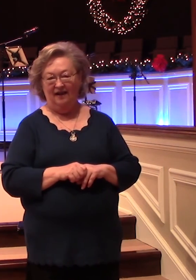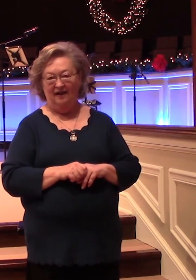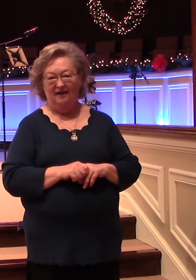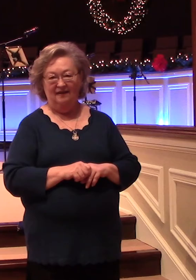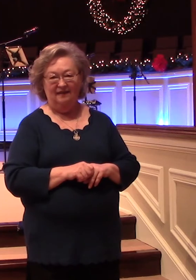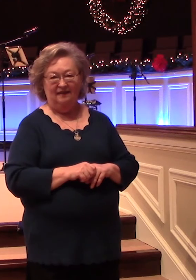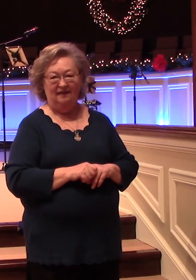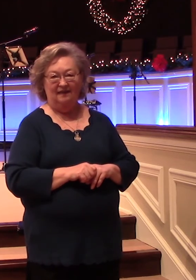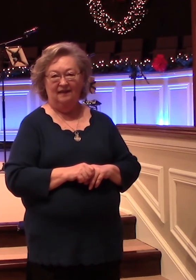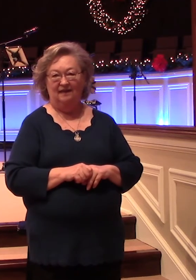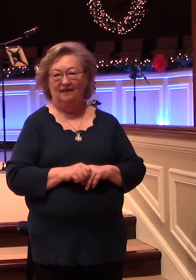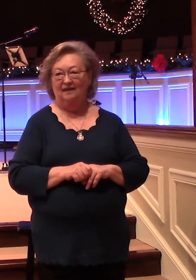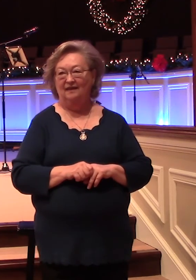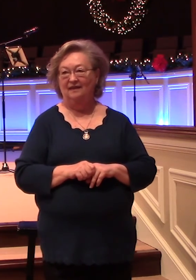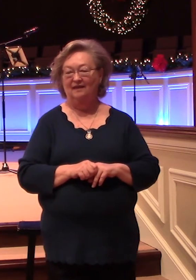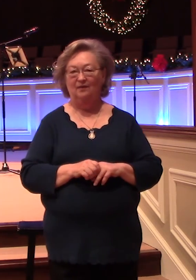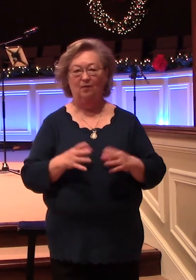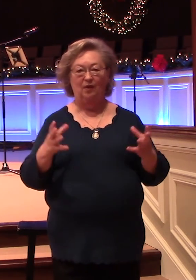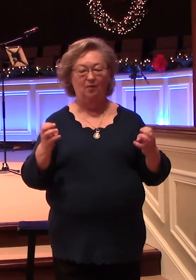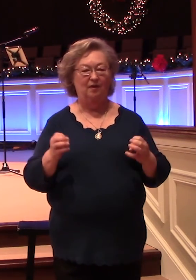do want to give you a chance.